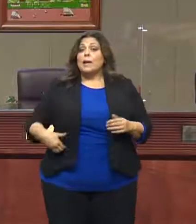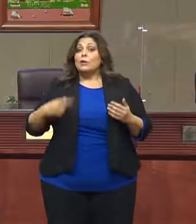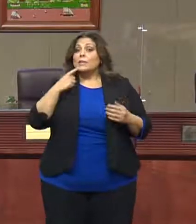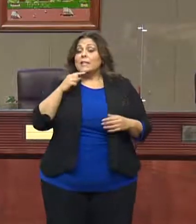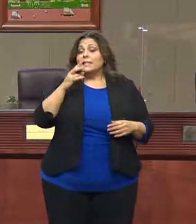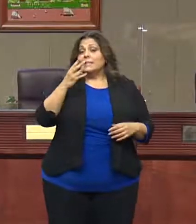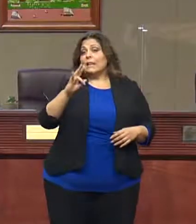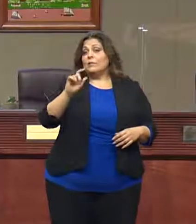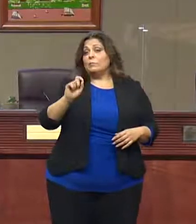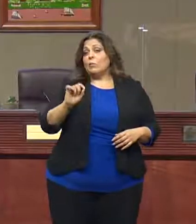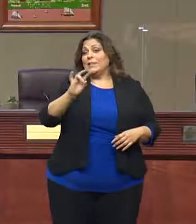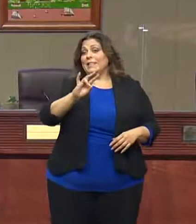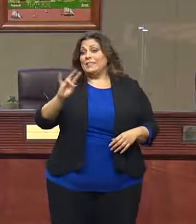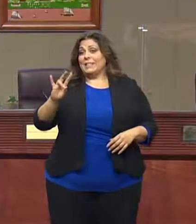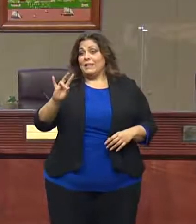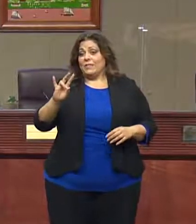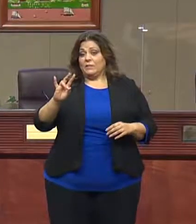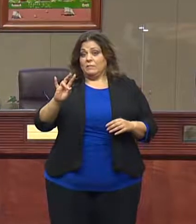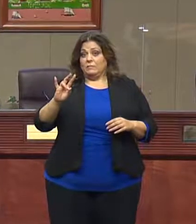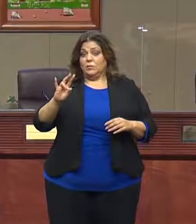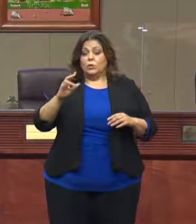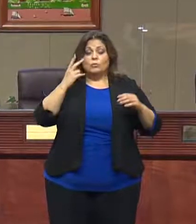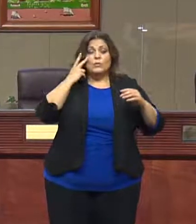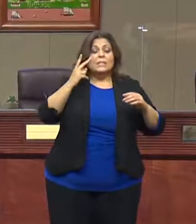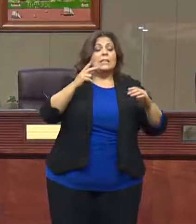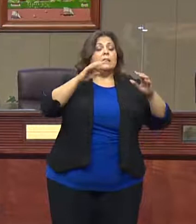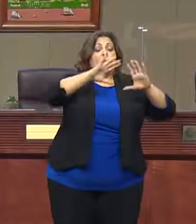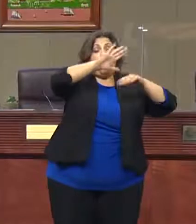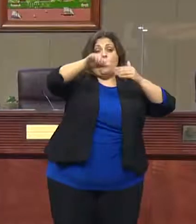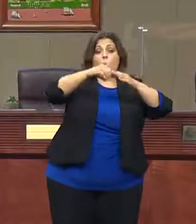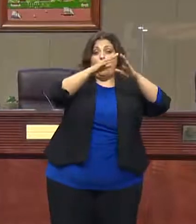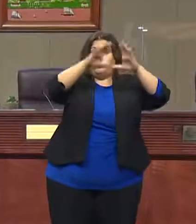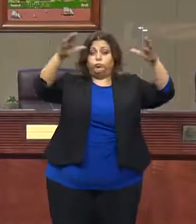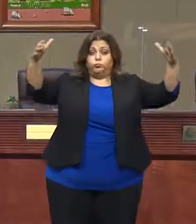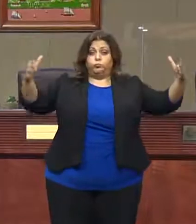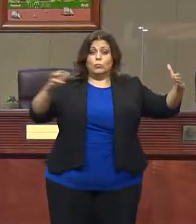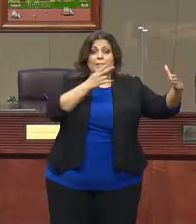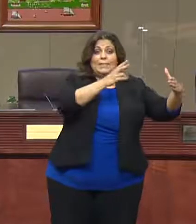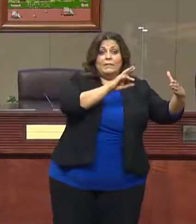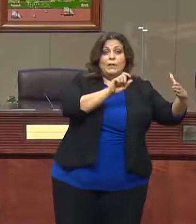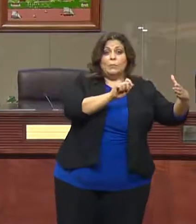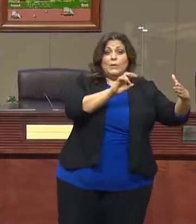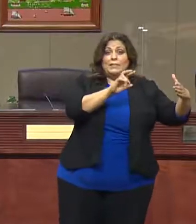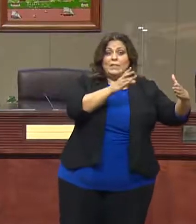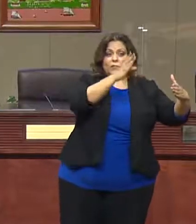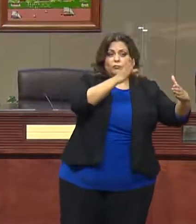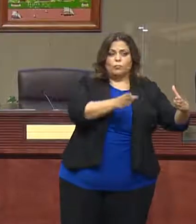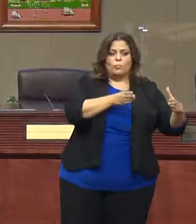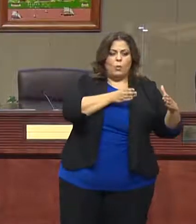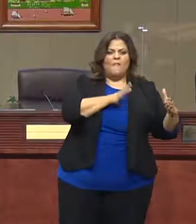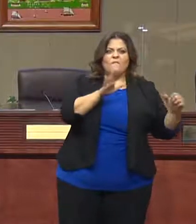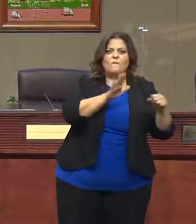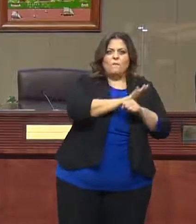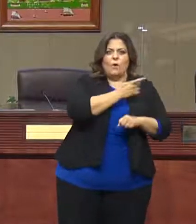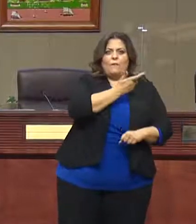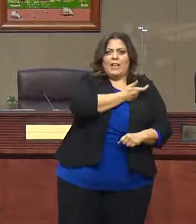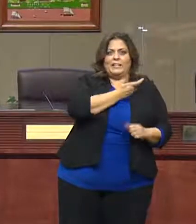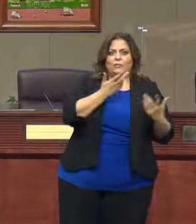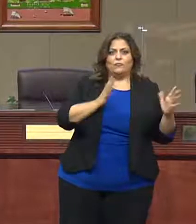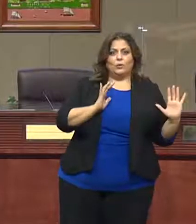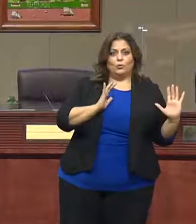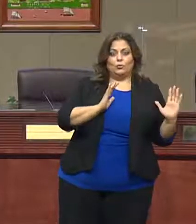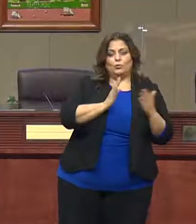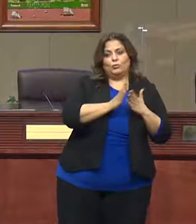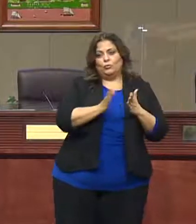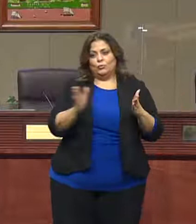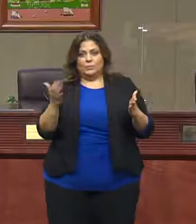17.77% of our population is fully vaccinated. That's a good number. And residents that